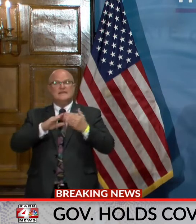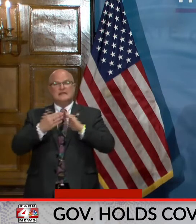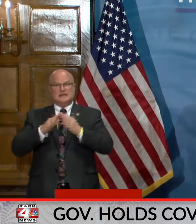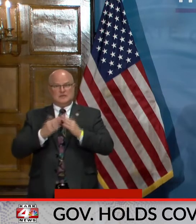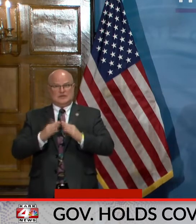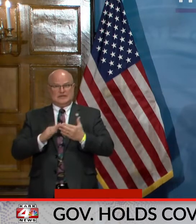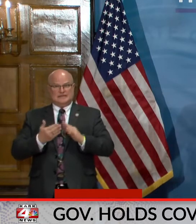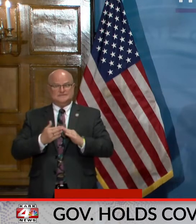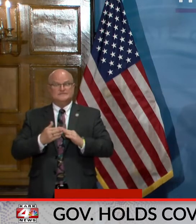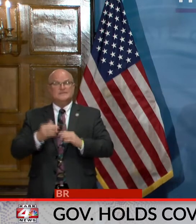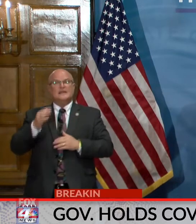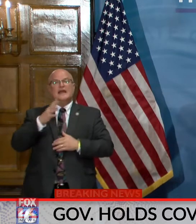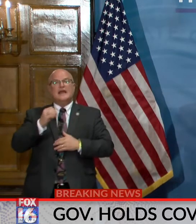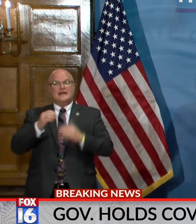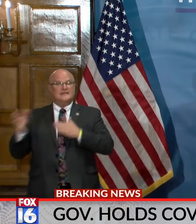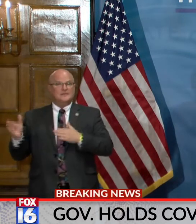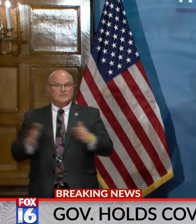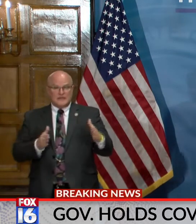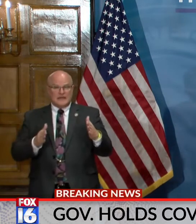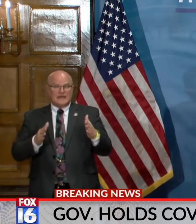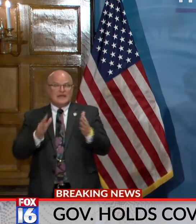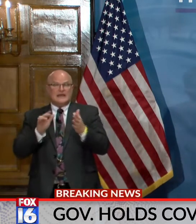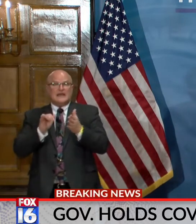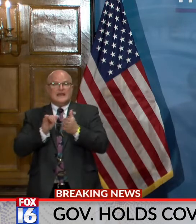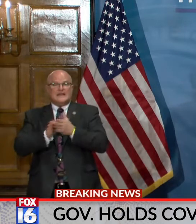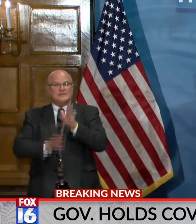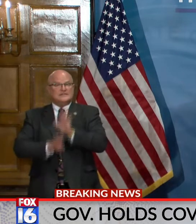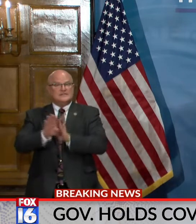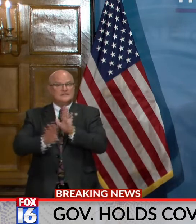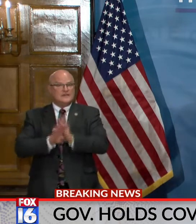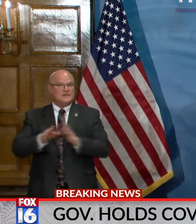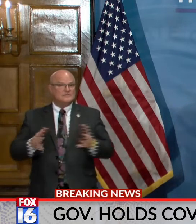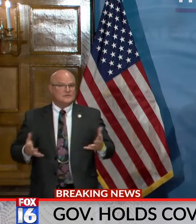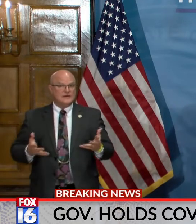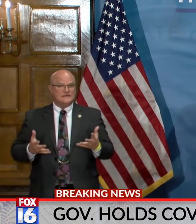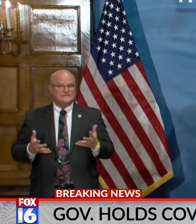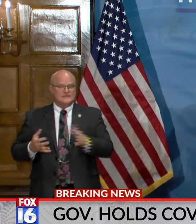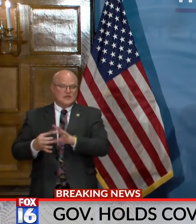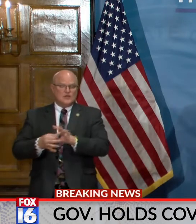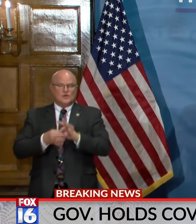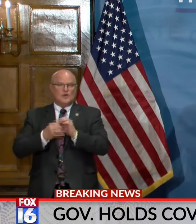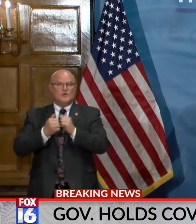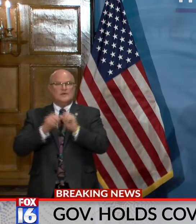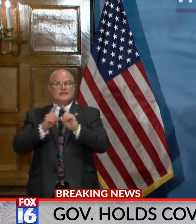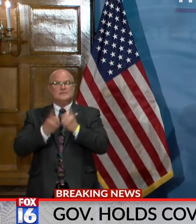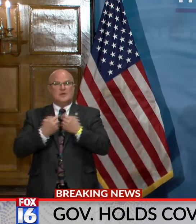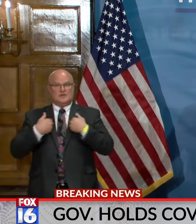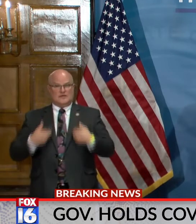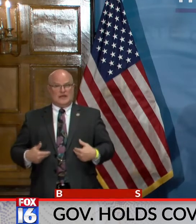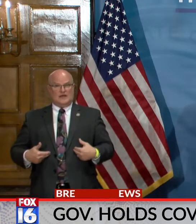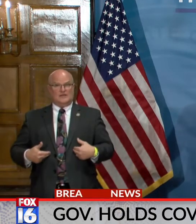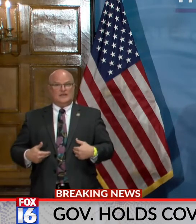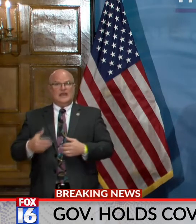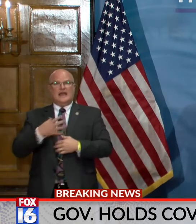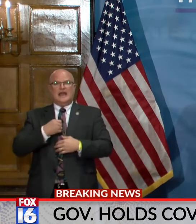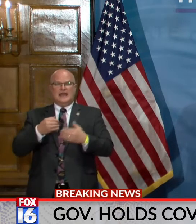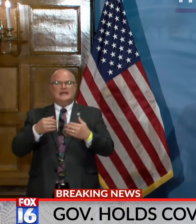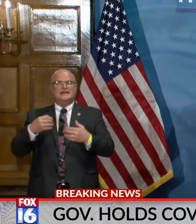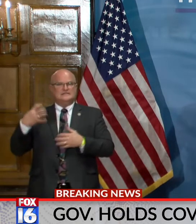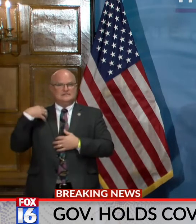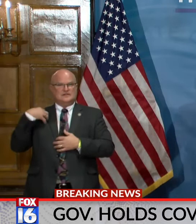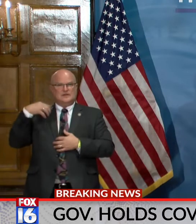community. And the plan that will be developed in coordination with the Department of Health and General